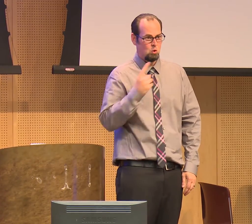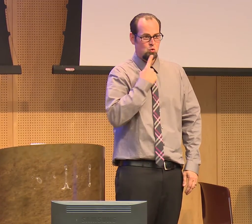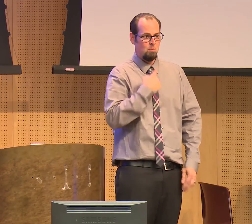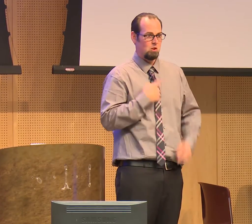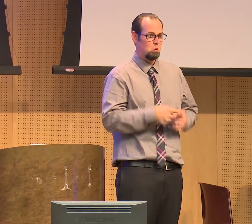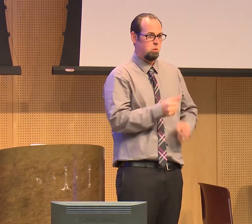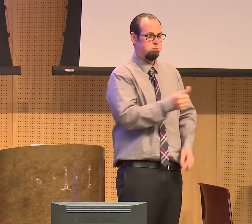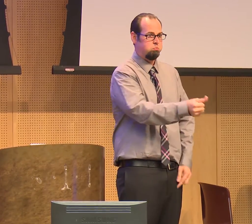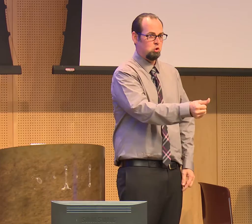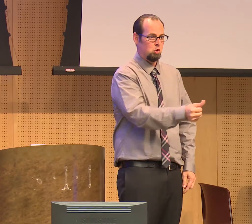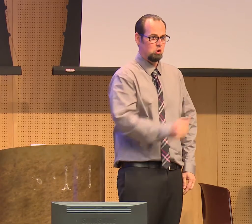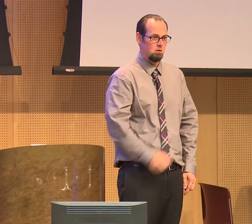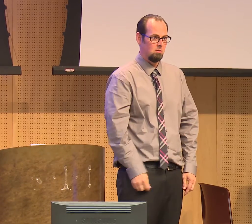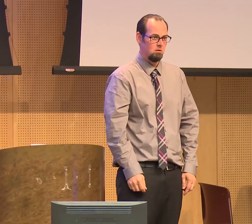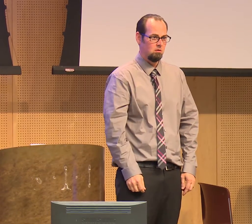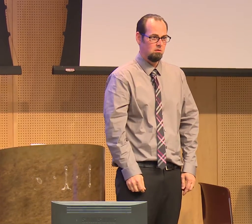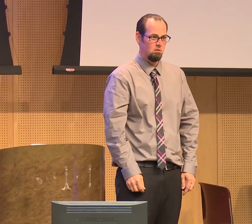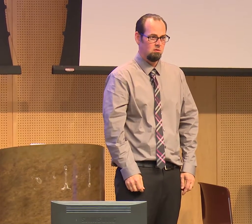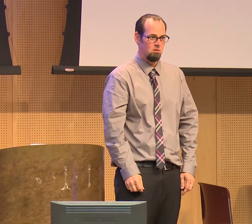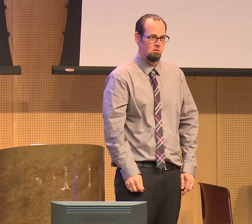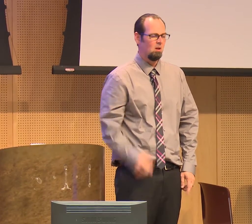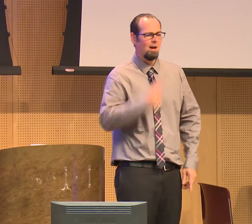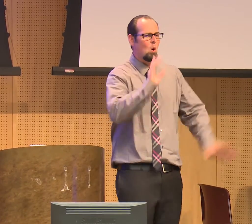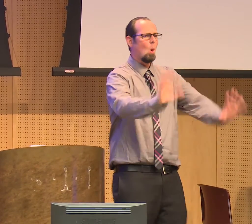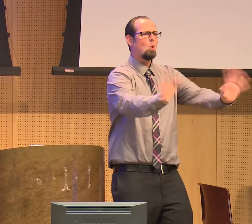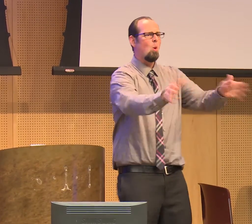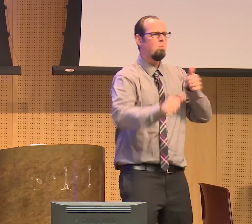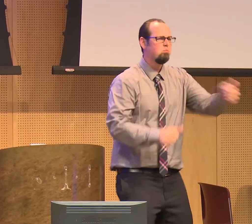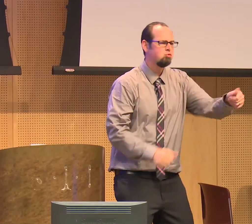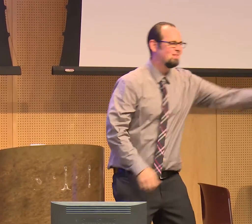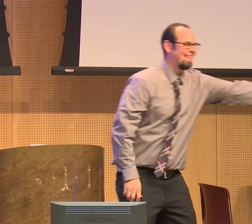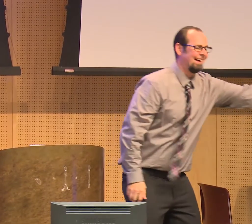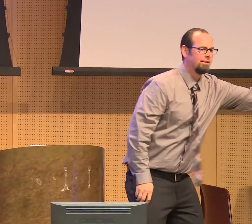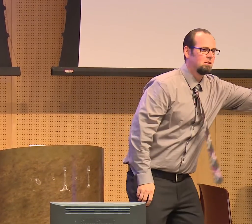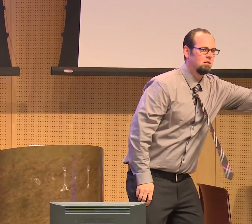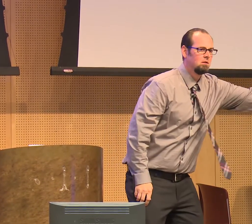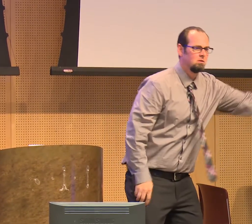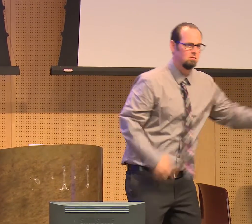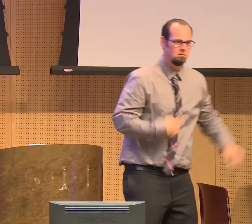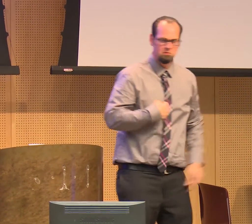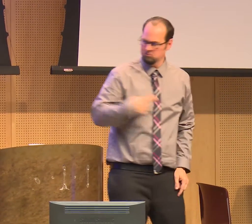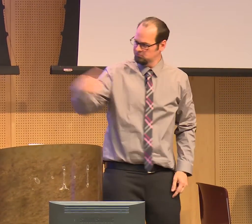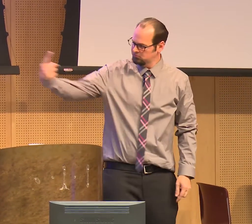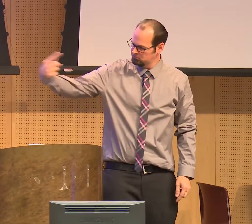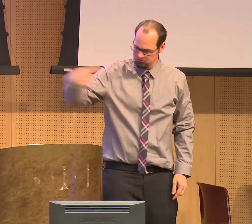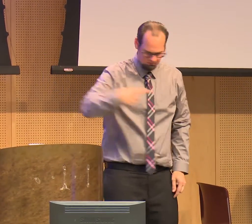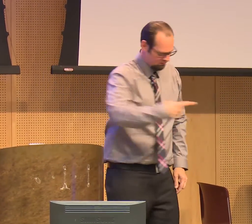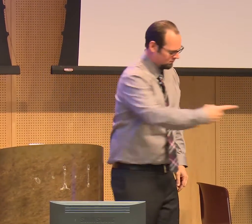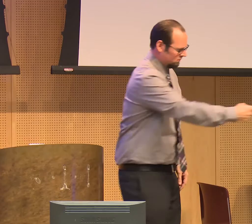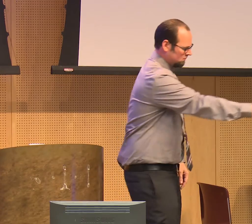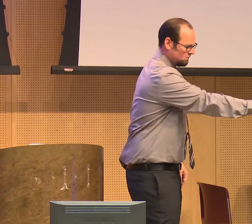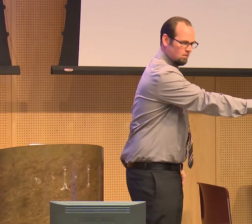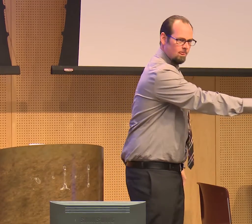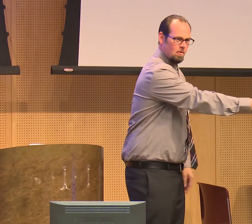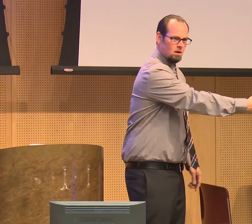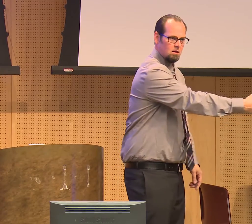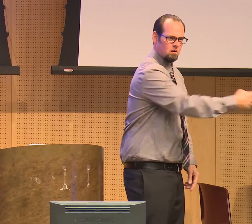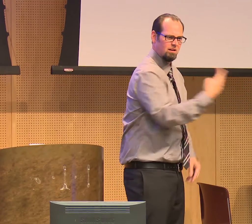it. They just basically, they would have told me to push the button, and then they would tell me to, no, push another button, go over there and push that button.